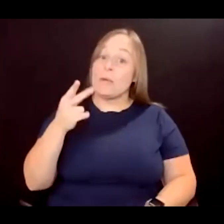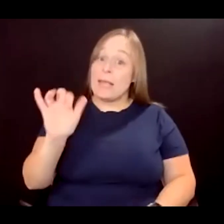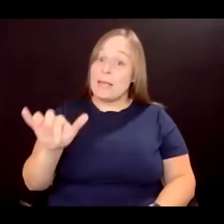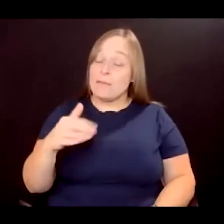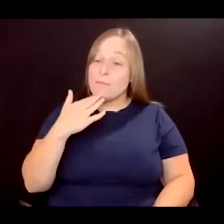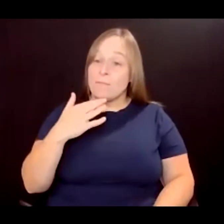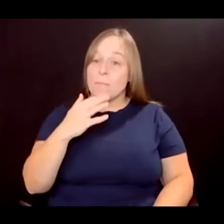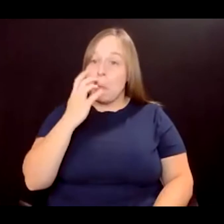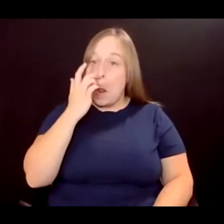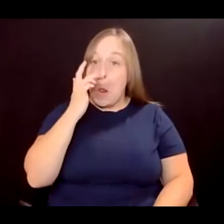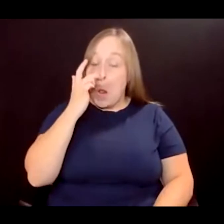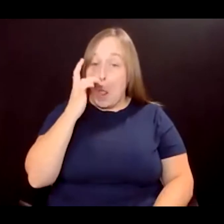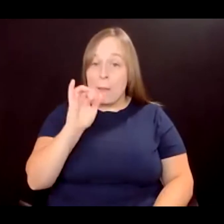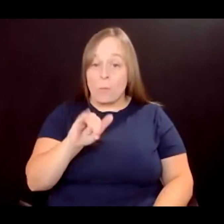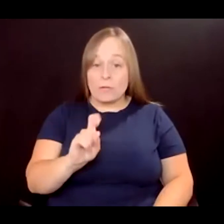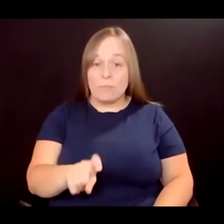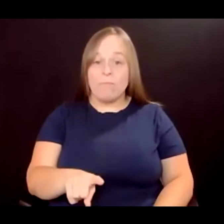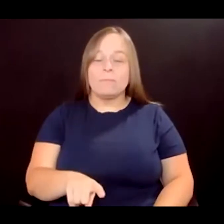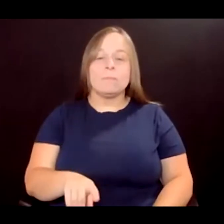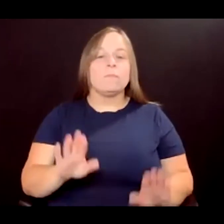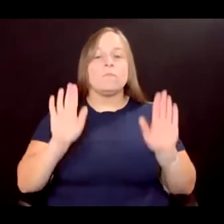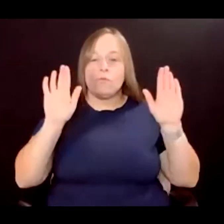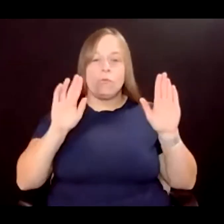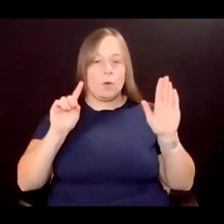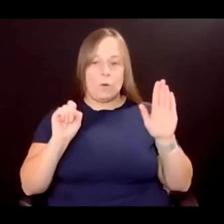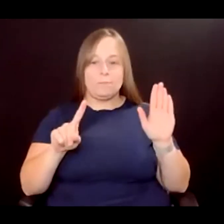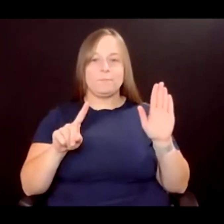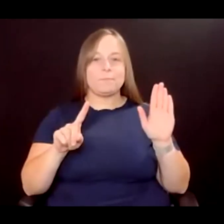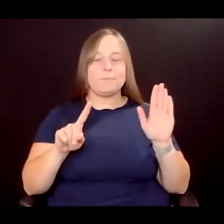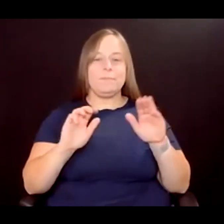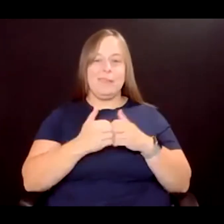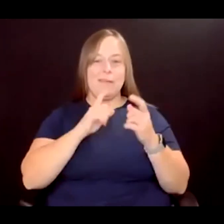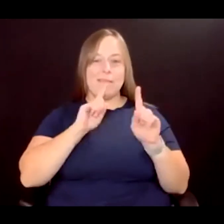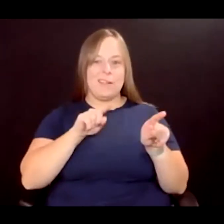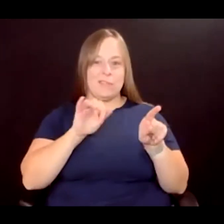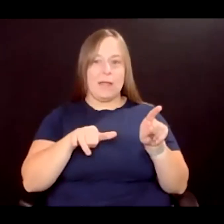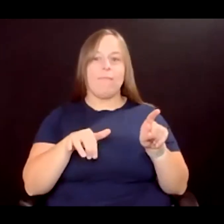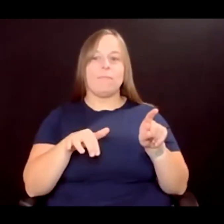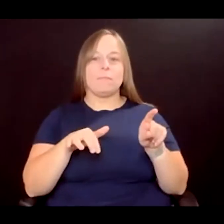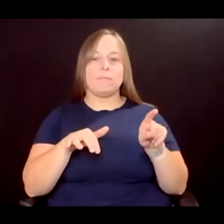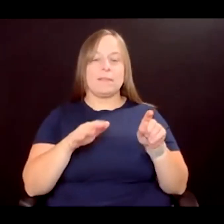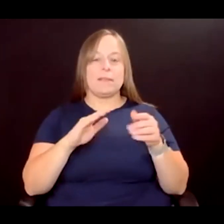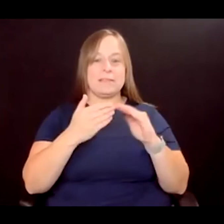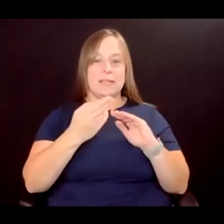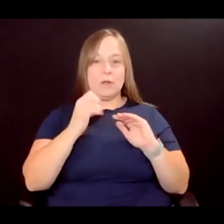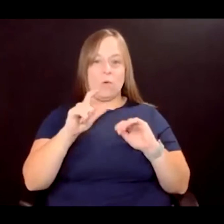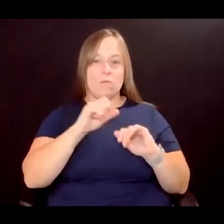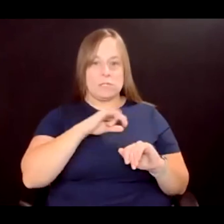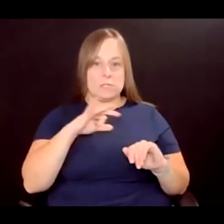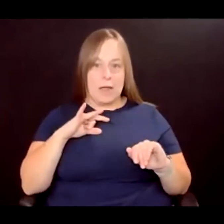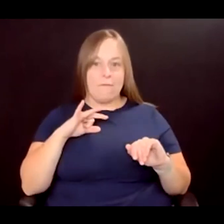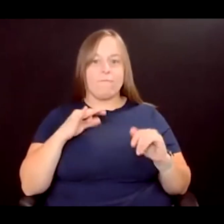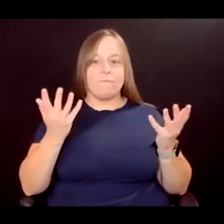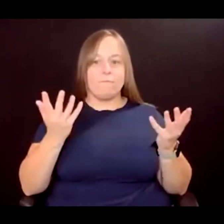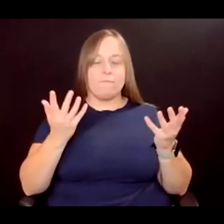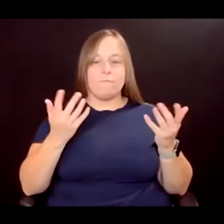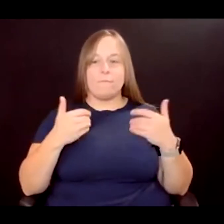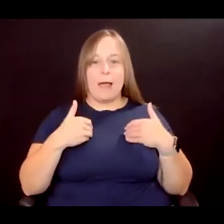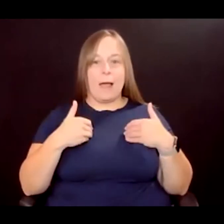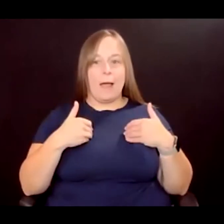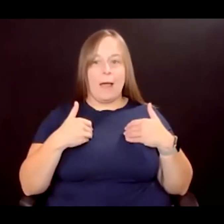actually. And that's what we try to do here and show by example with that. And I think in other cities that I've seen that, and I don't know this